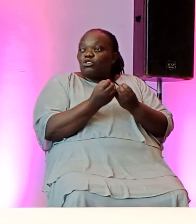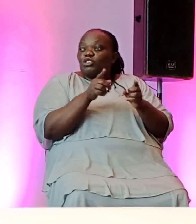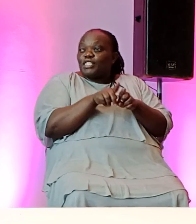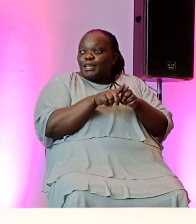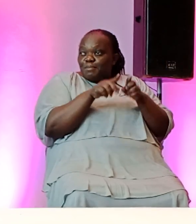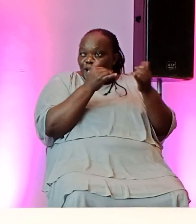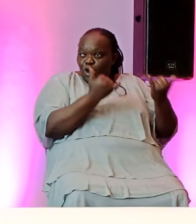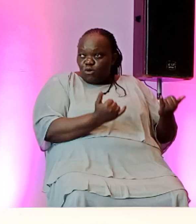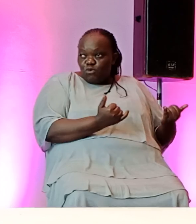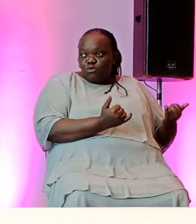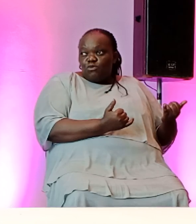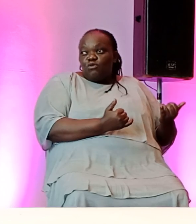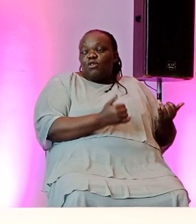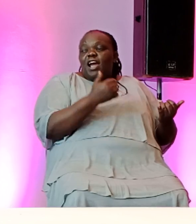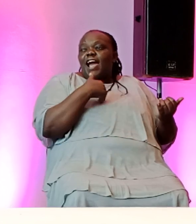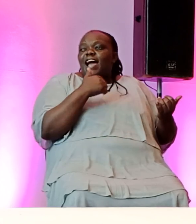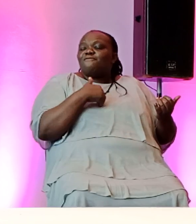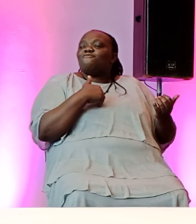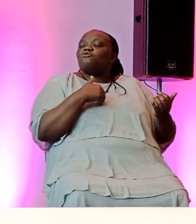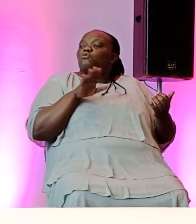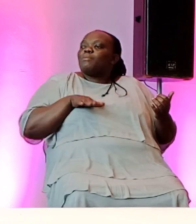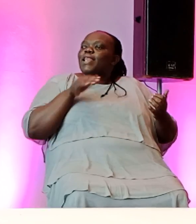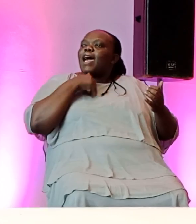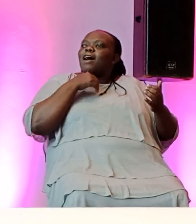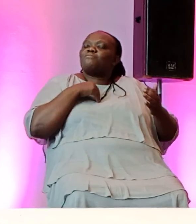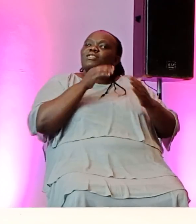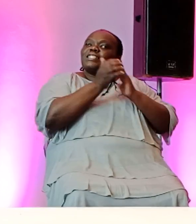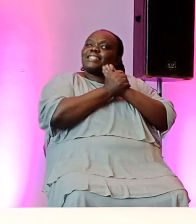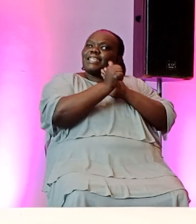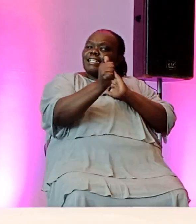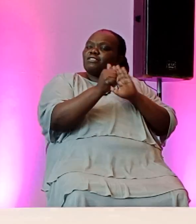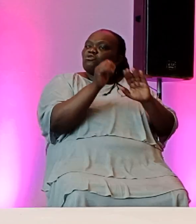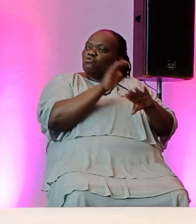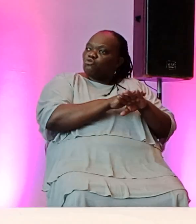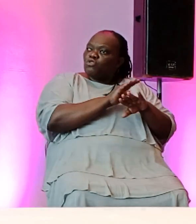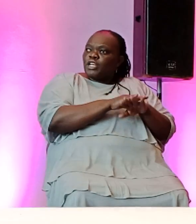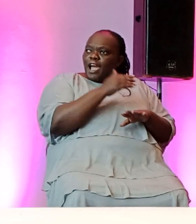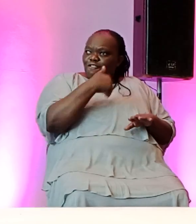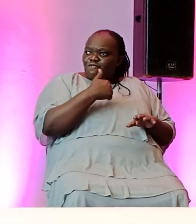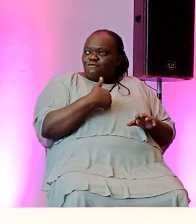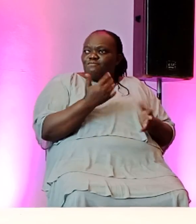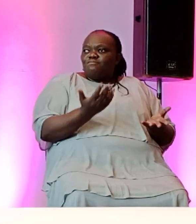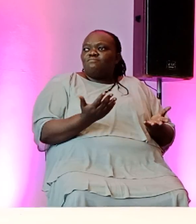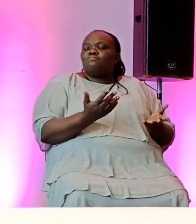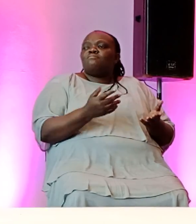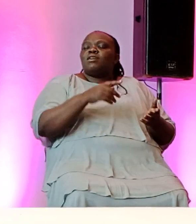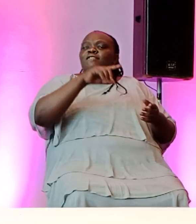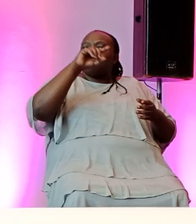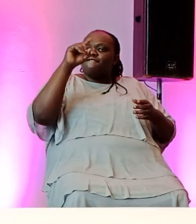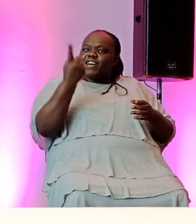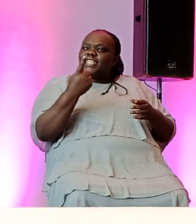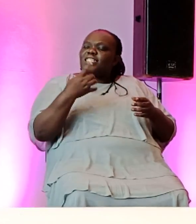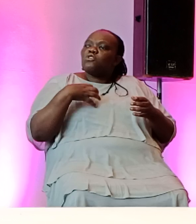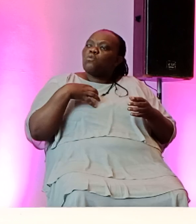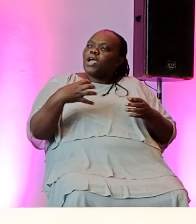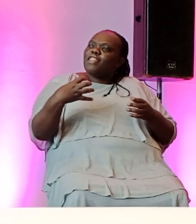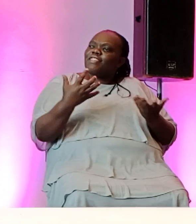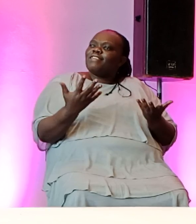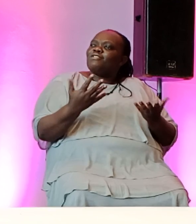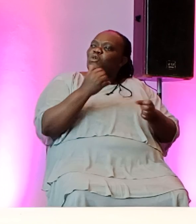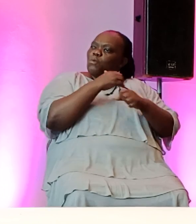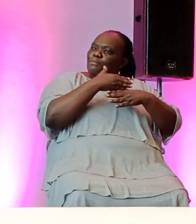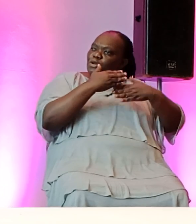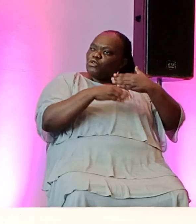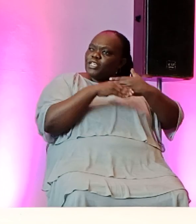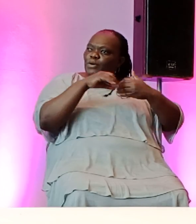whole. They have exceptional leadership skills. They prioritize well-being for